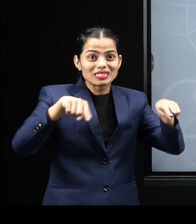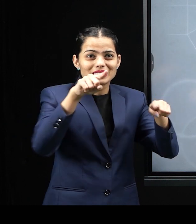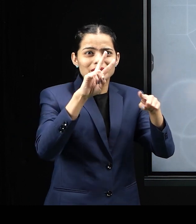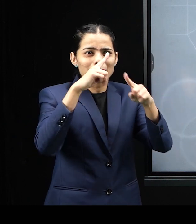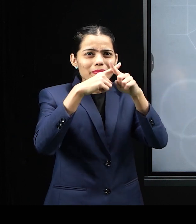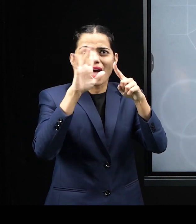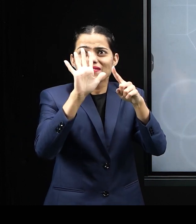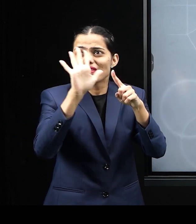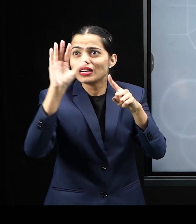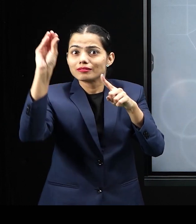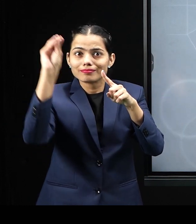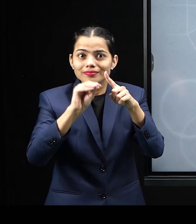highest common factor,